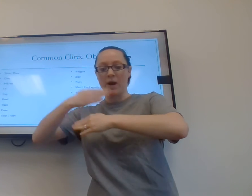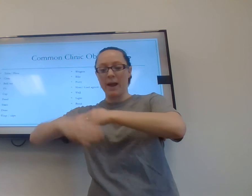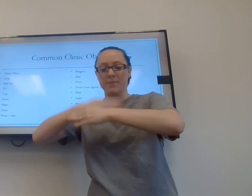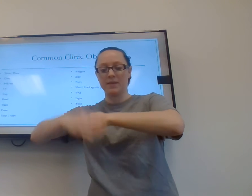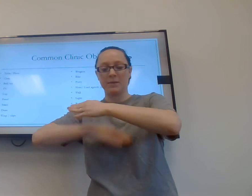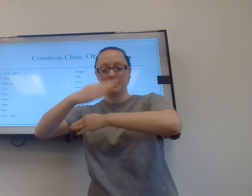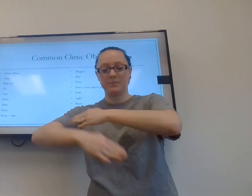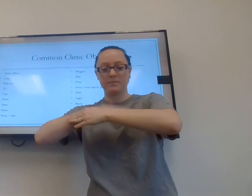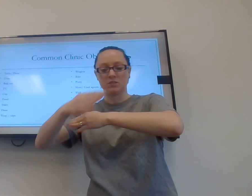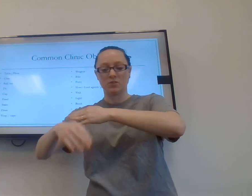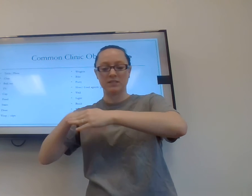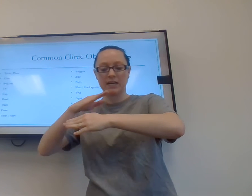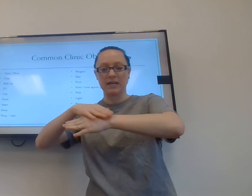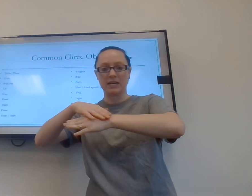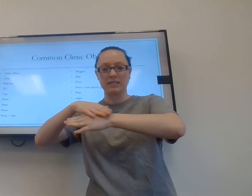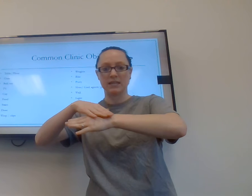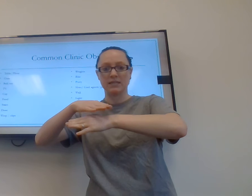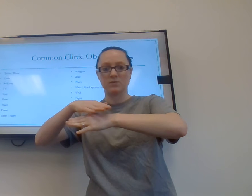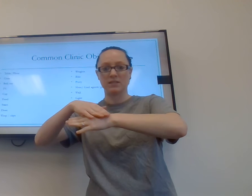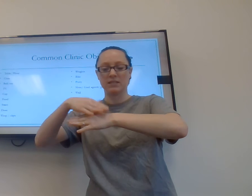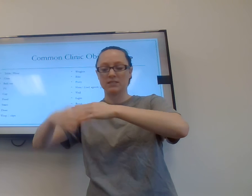wrap them. So this hand kind of stays where it is, and